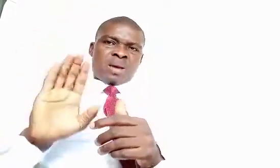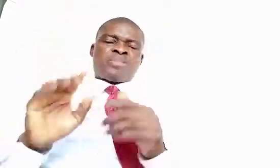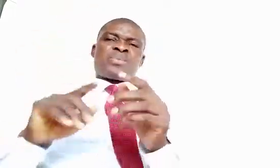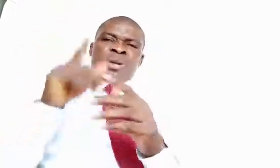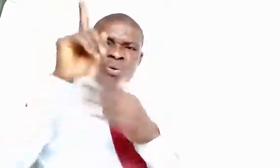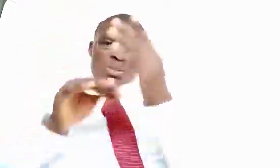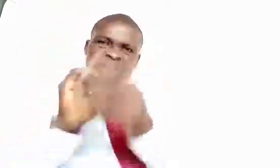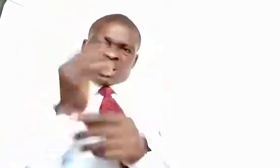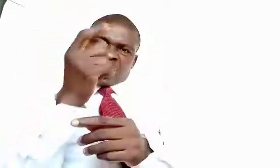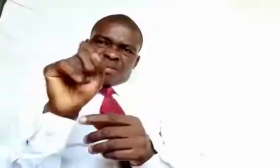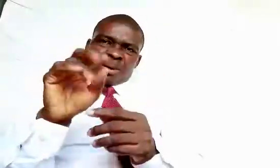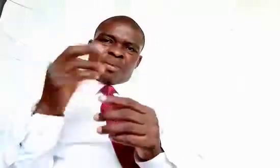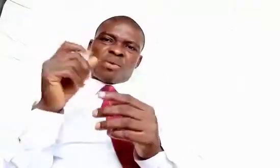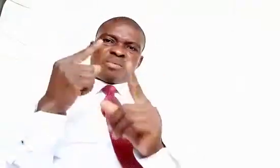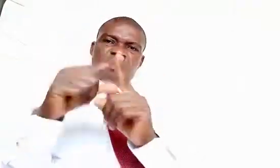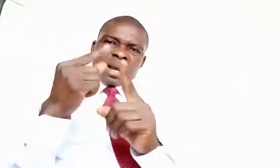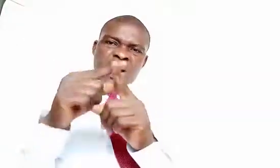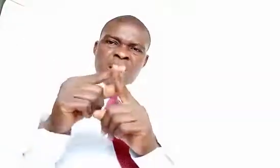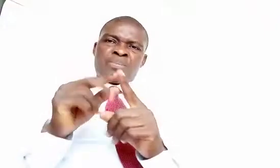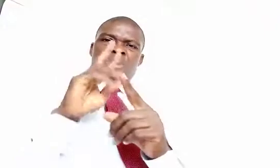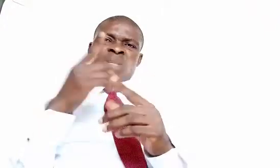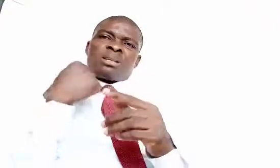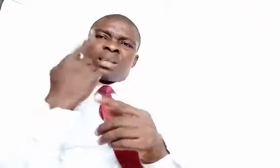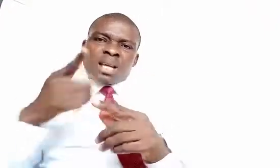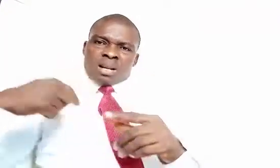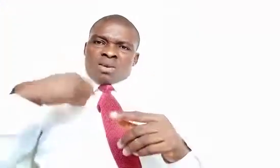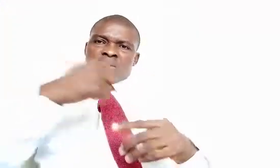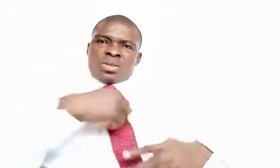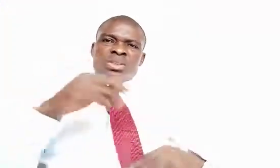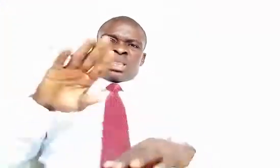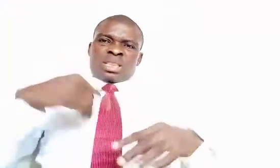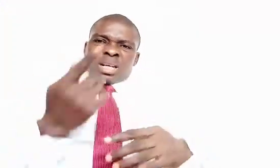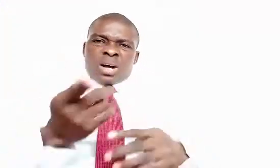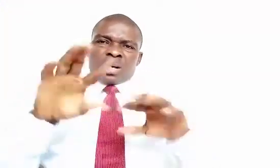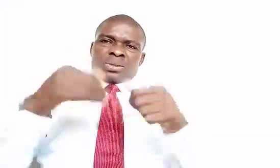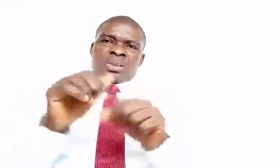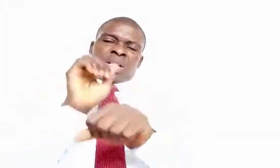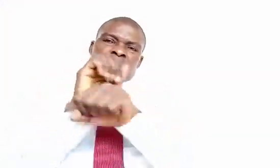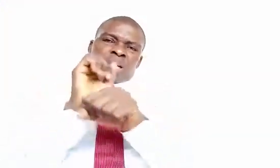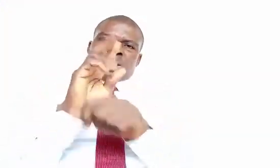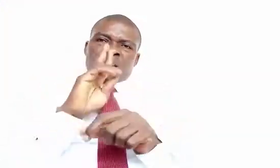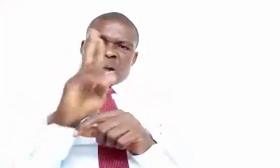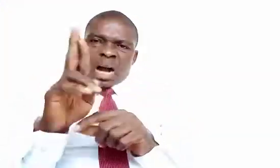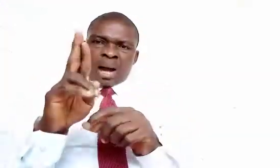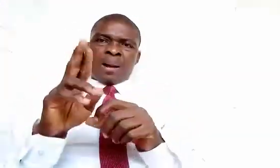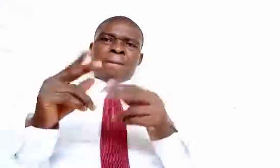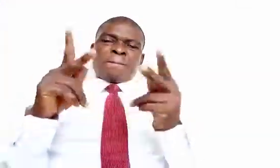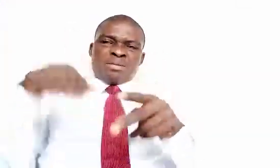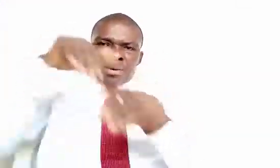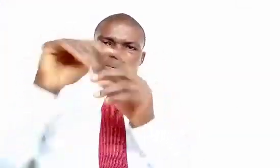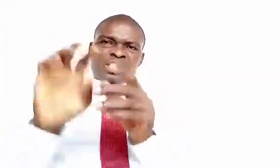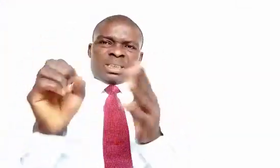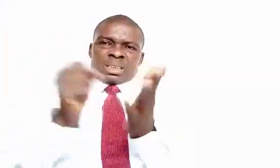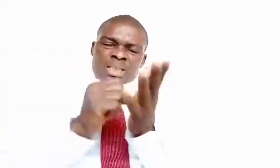manners. Adverbs of manner tell us how an action is performed in a sentence. They answer the question